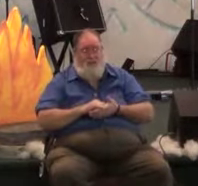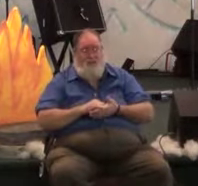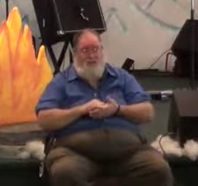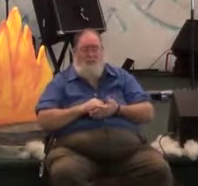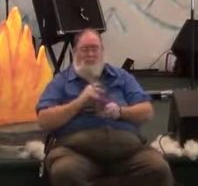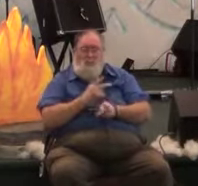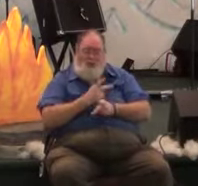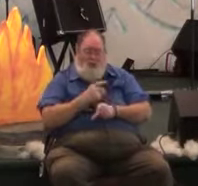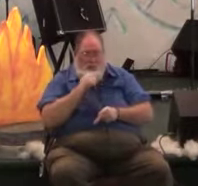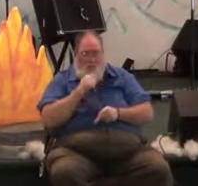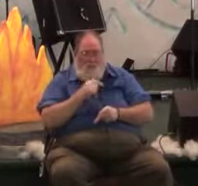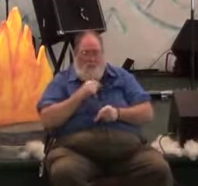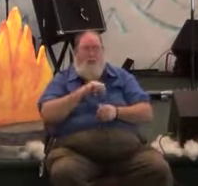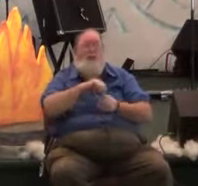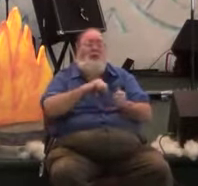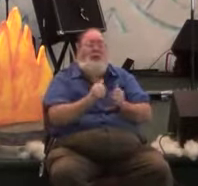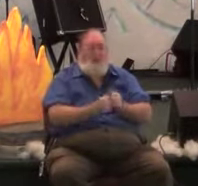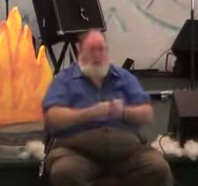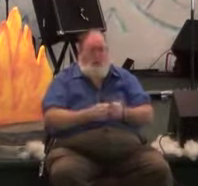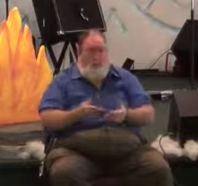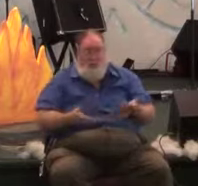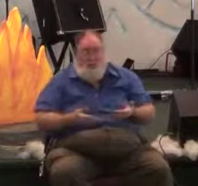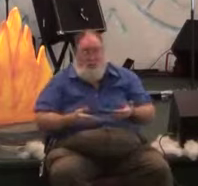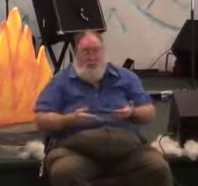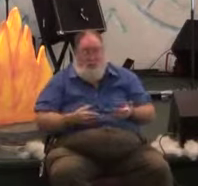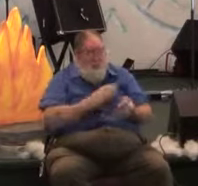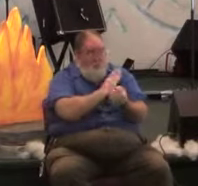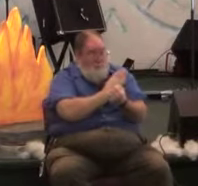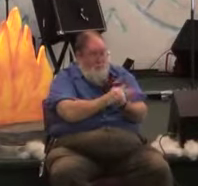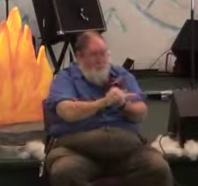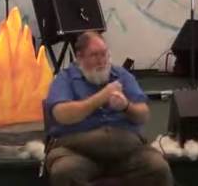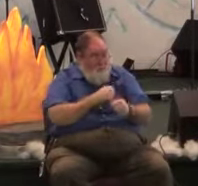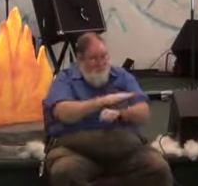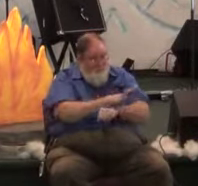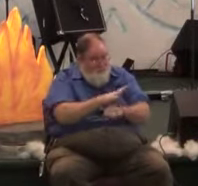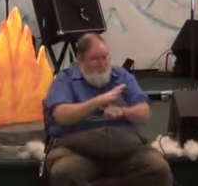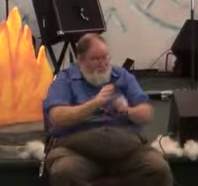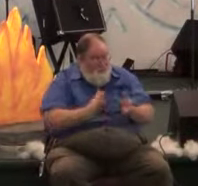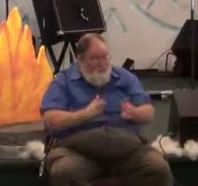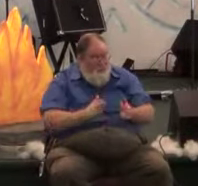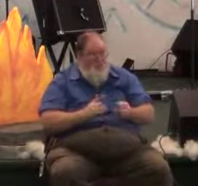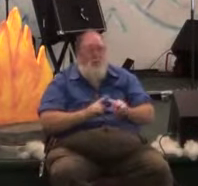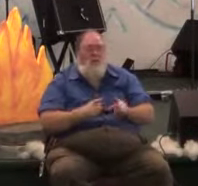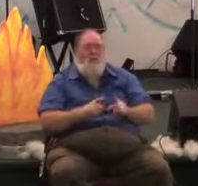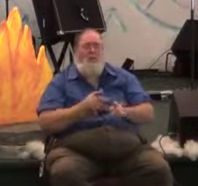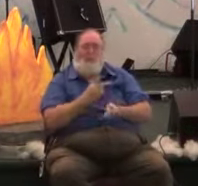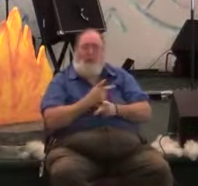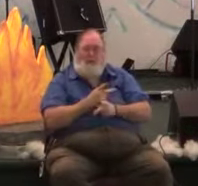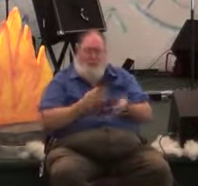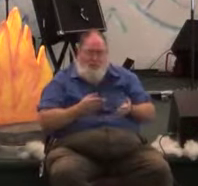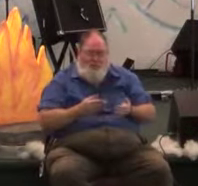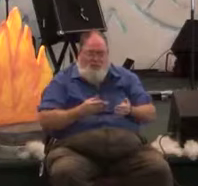influential, but they may drag you down. So hang out with good people, good